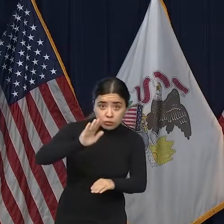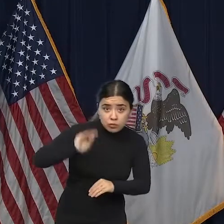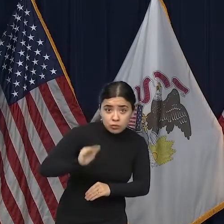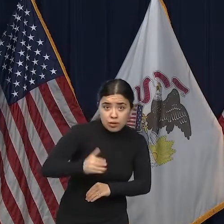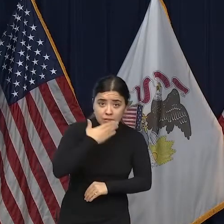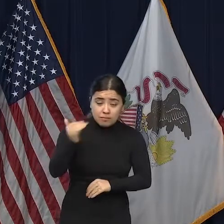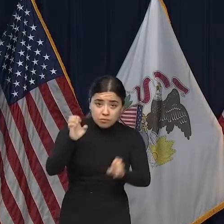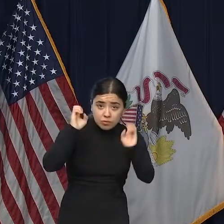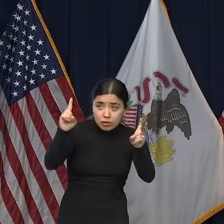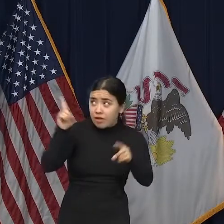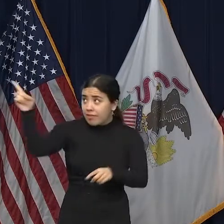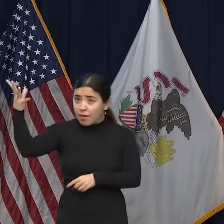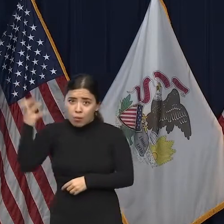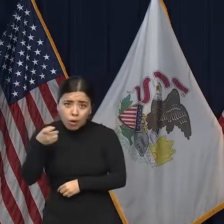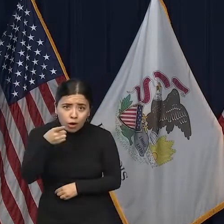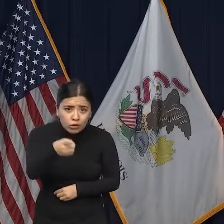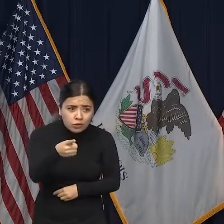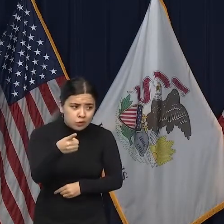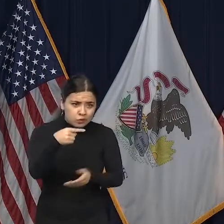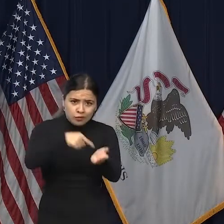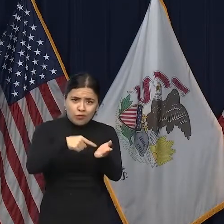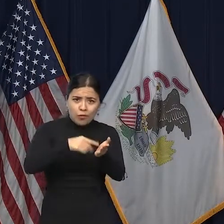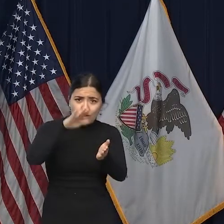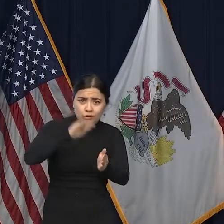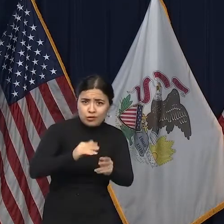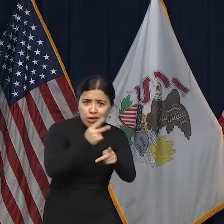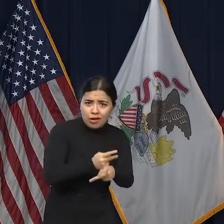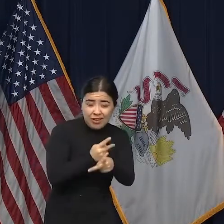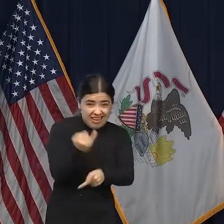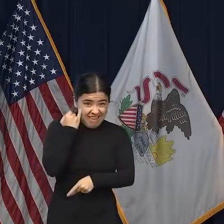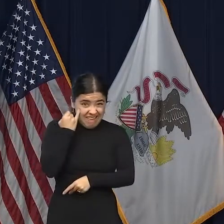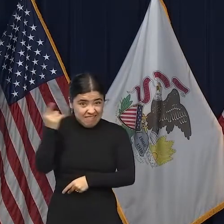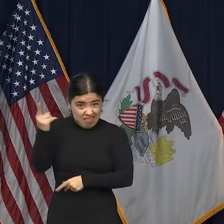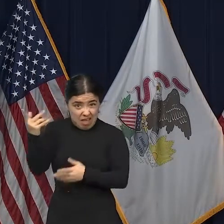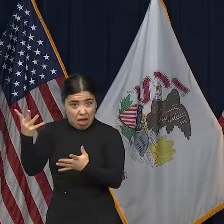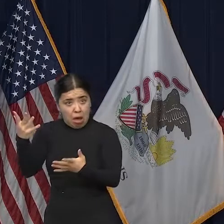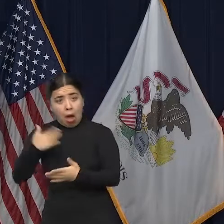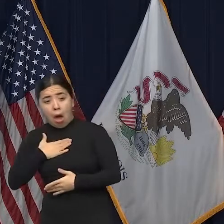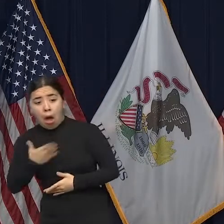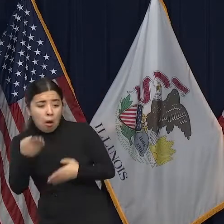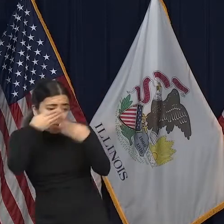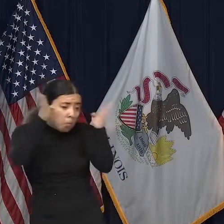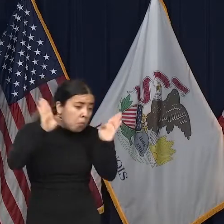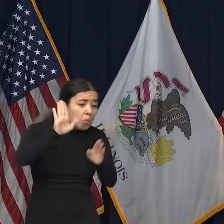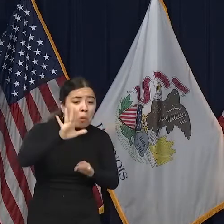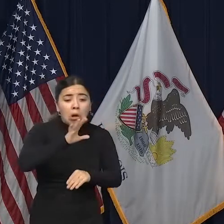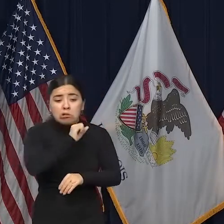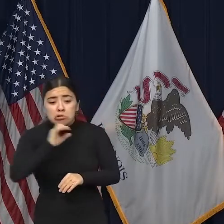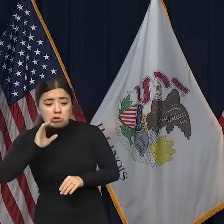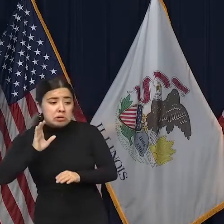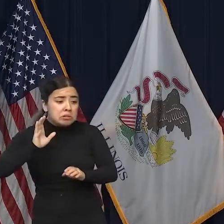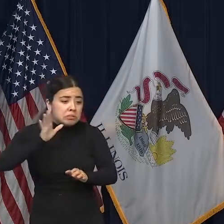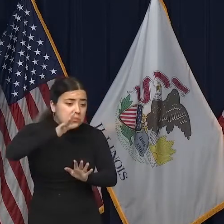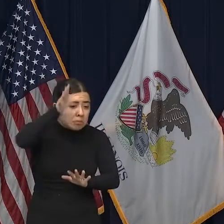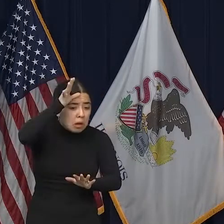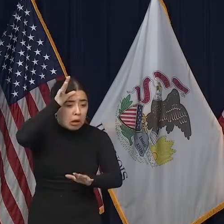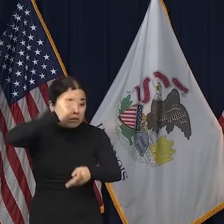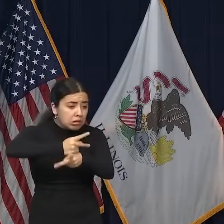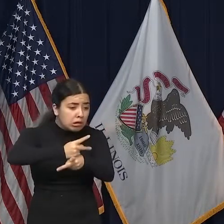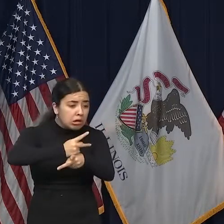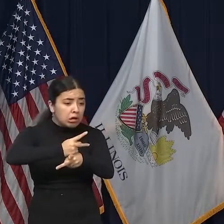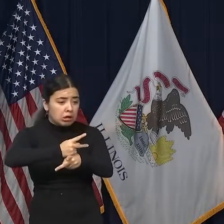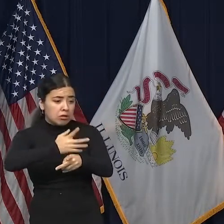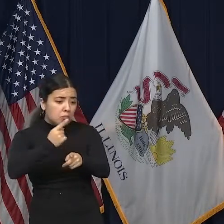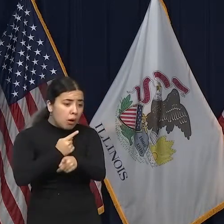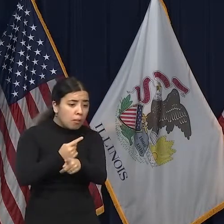you to be able to afford child care too, if they wanted your elderly parents to be cared for properly, just like their parents